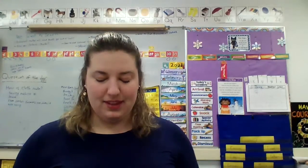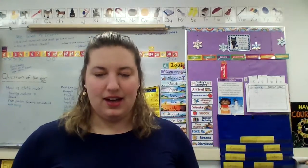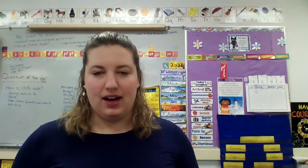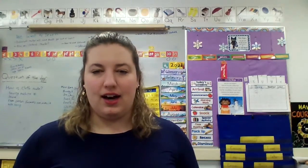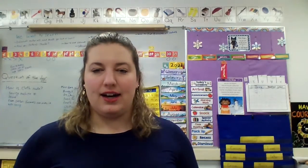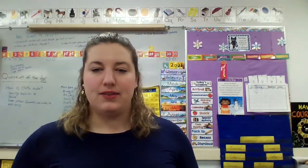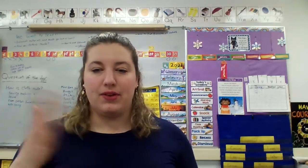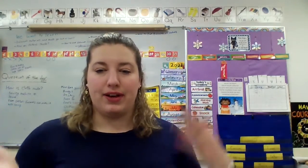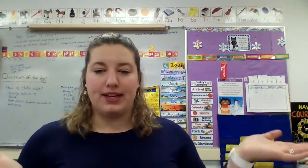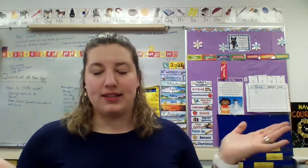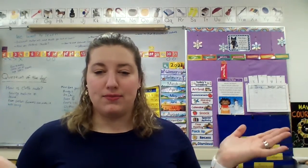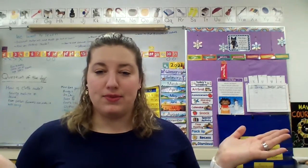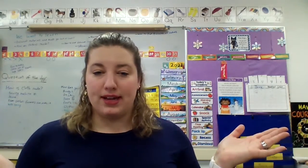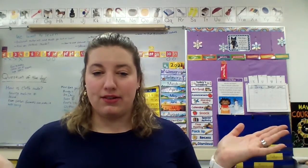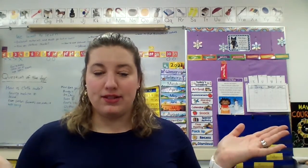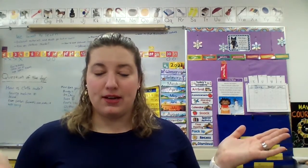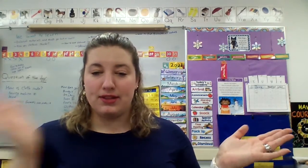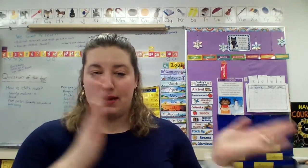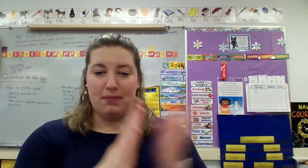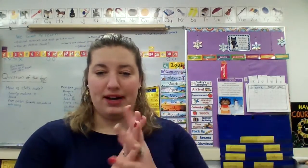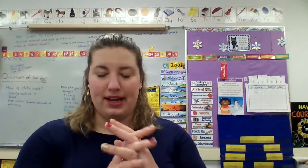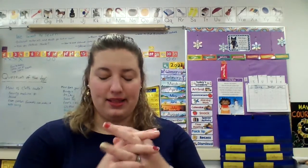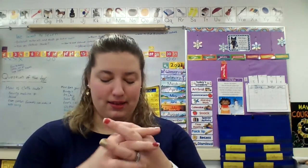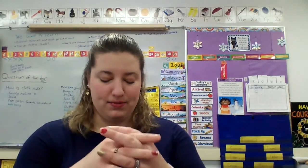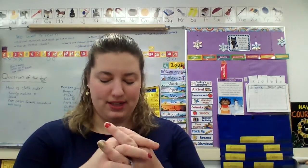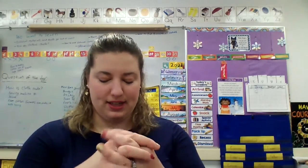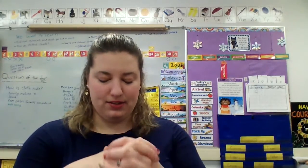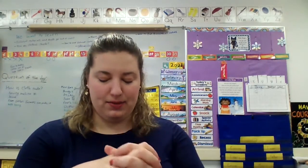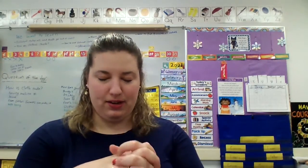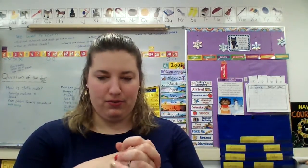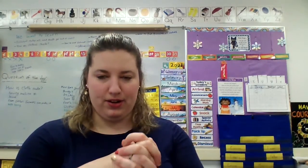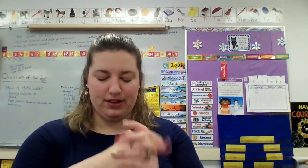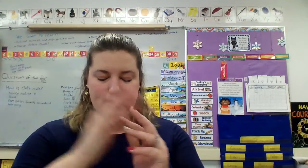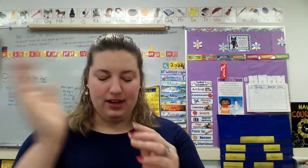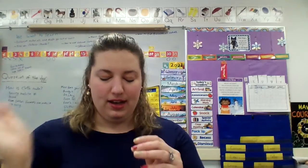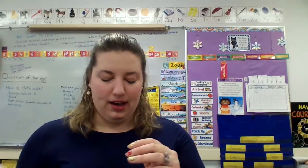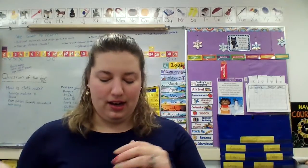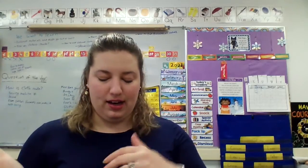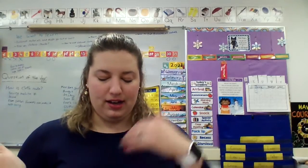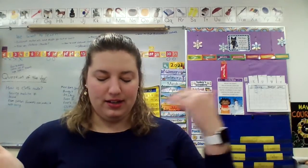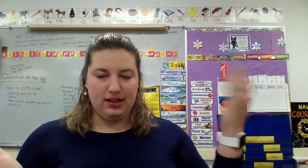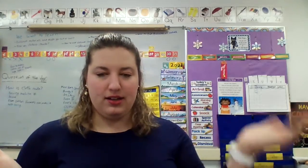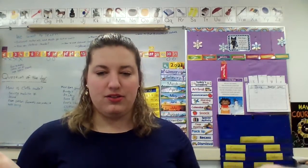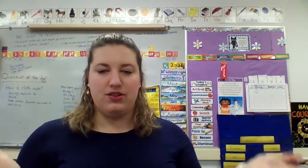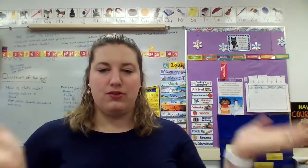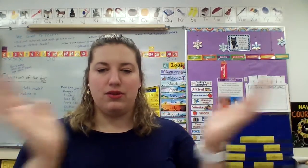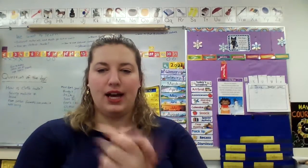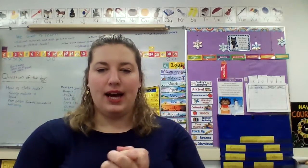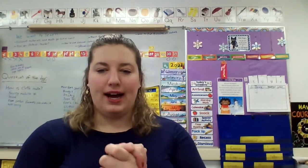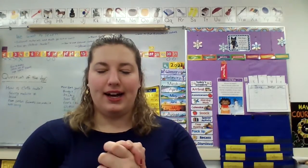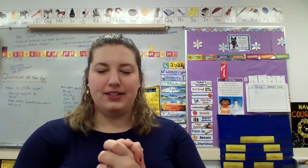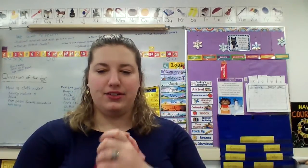Awesome, now we're going to take some sound segments and blend them together to make a word. Undo, undo,